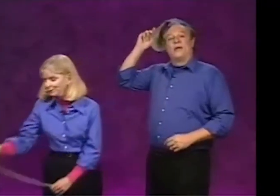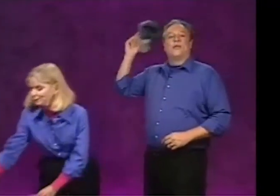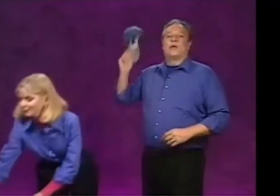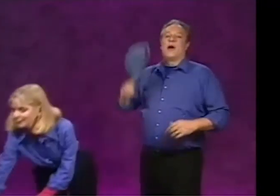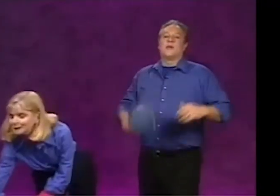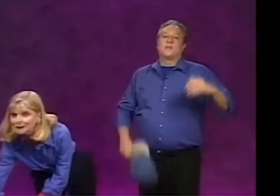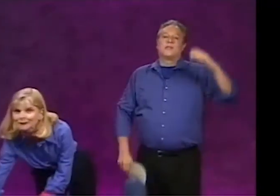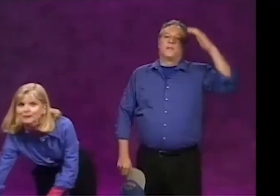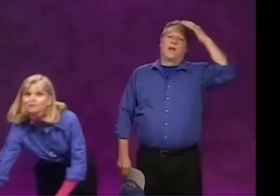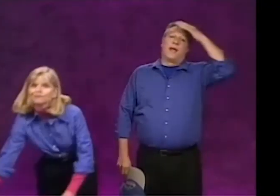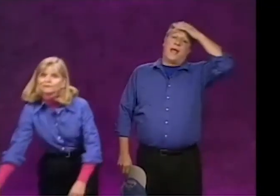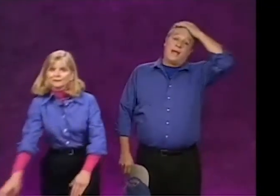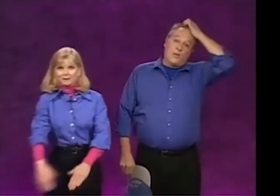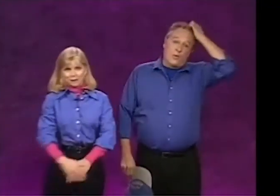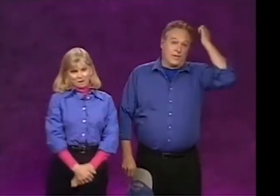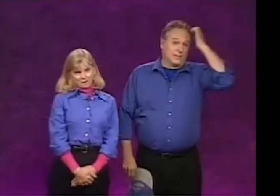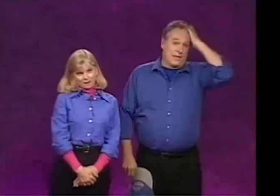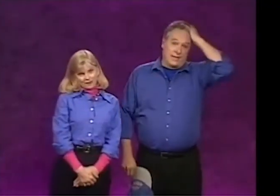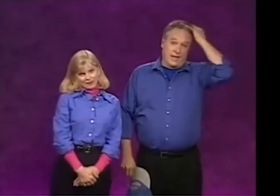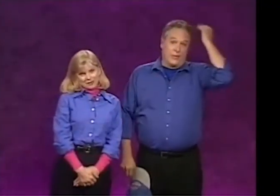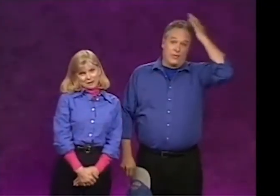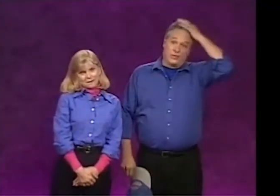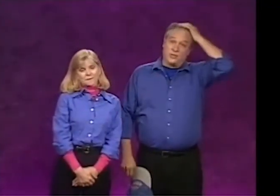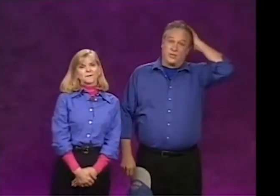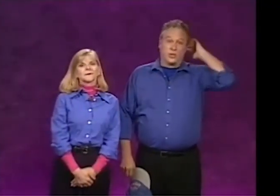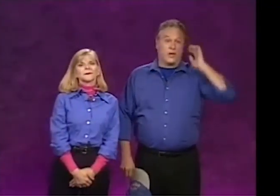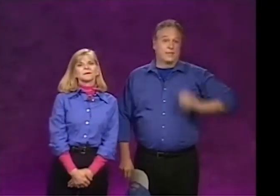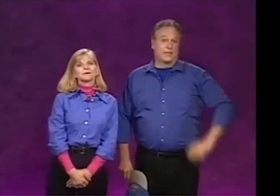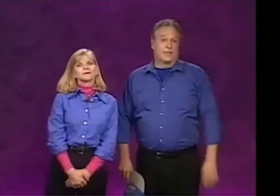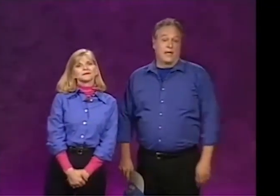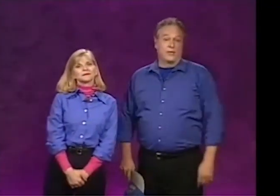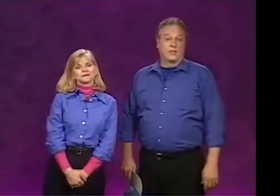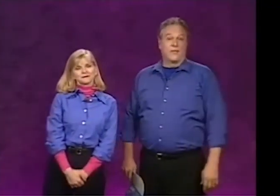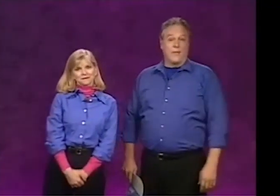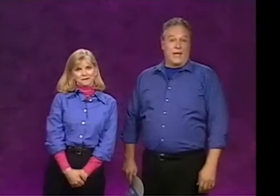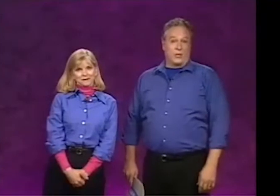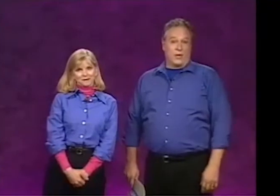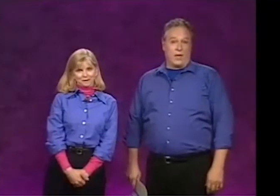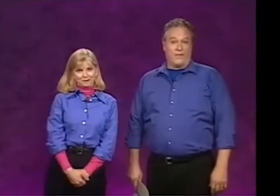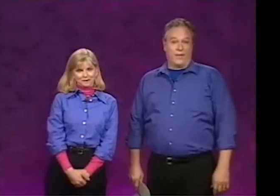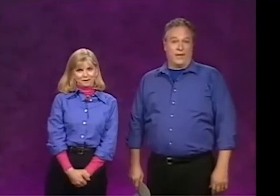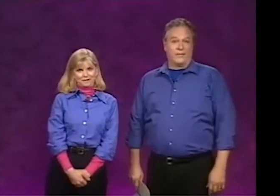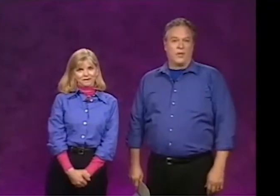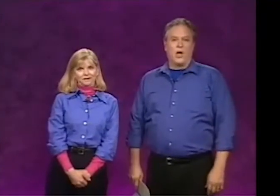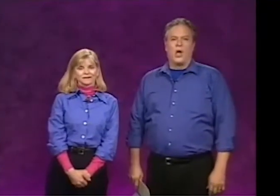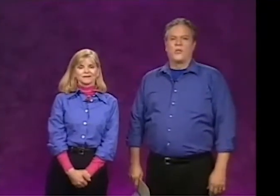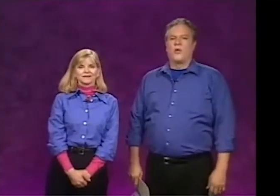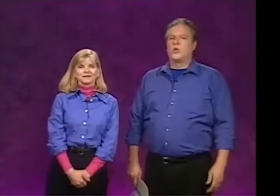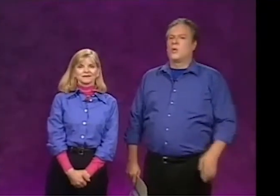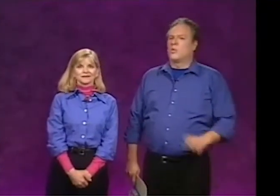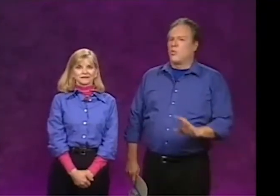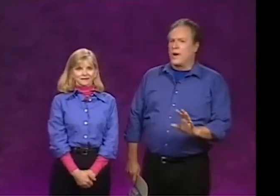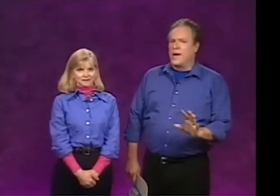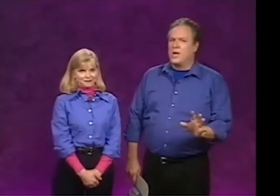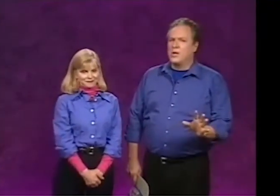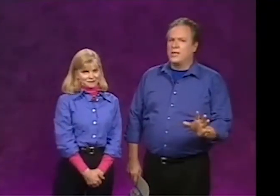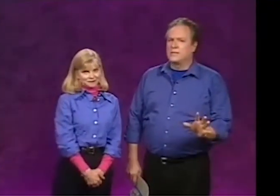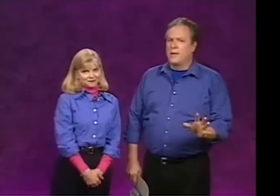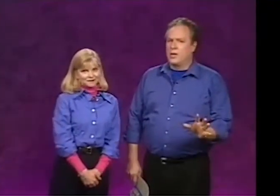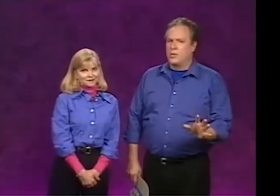You can also spell any word in sign language using the 26 letters of the manual alphabet, although you would rarely spell a